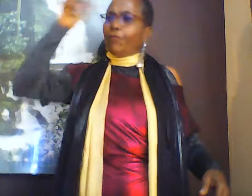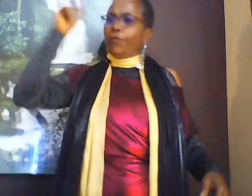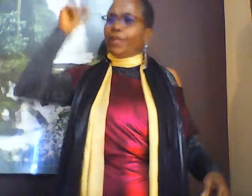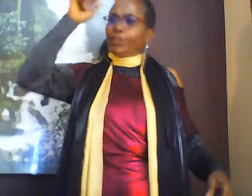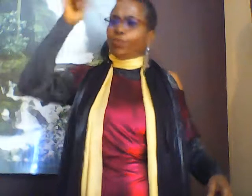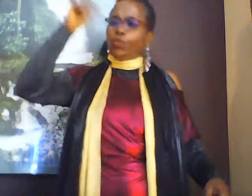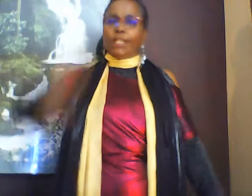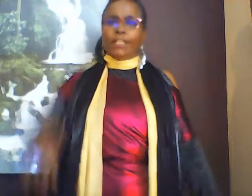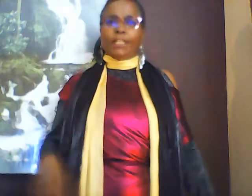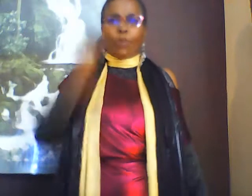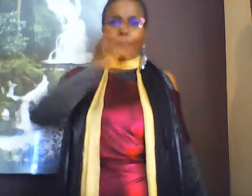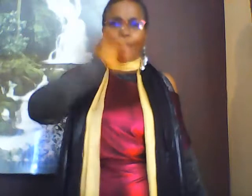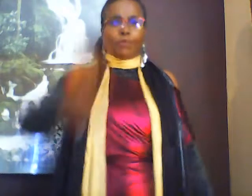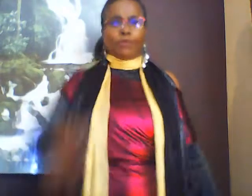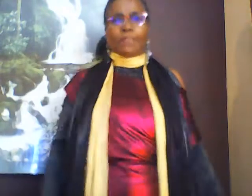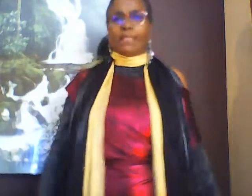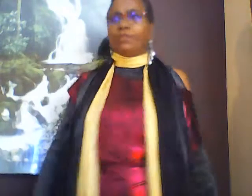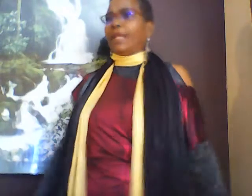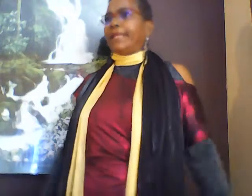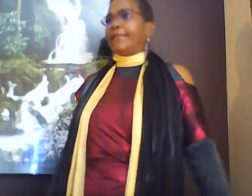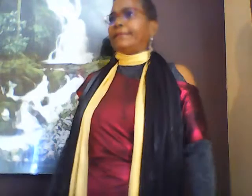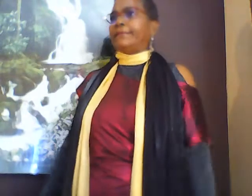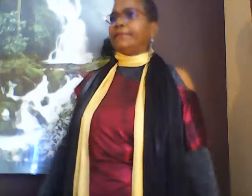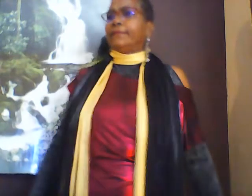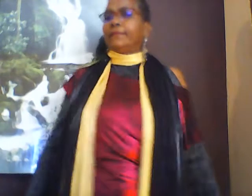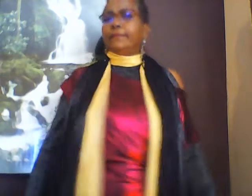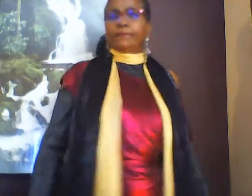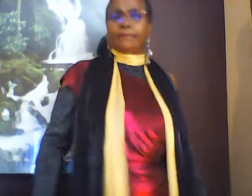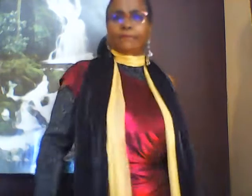Dépouiller tous les liquides pour que vous venez mettre nous là-dedans.